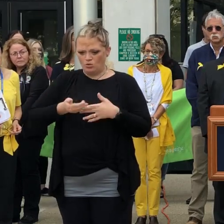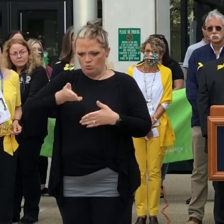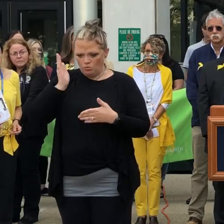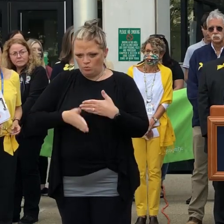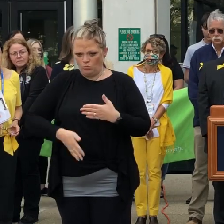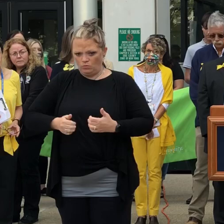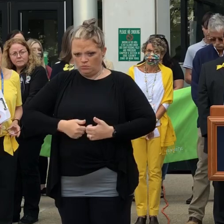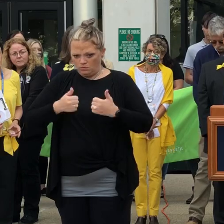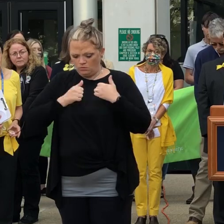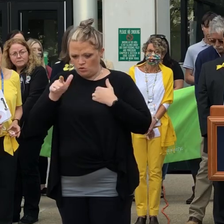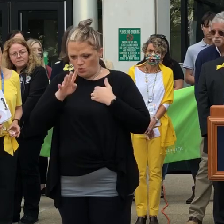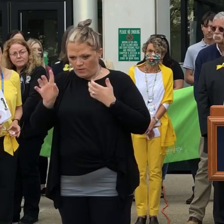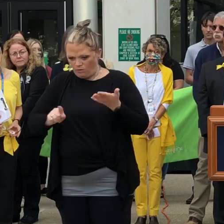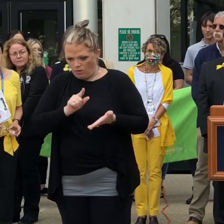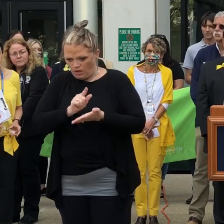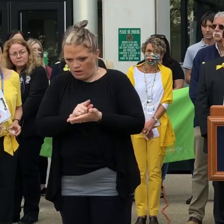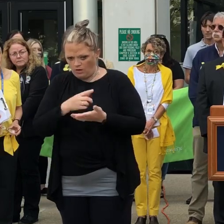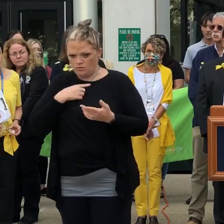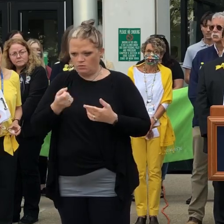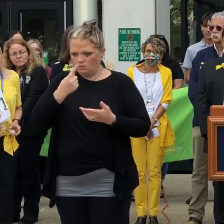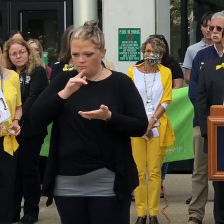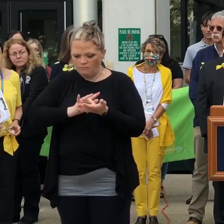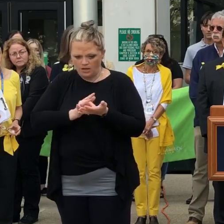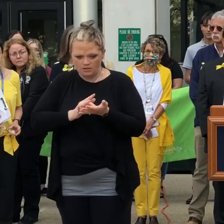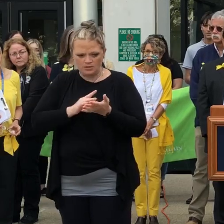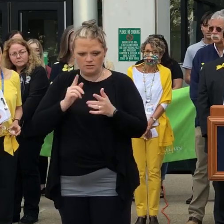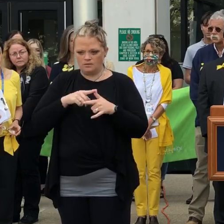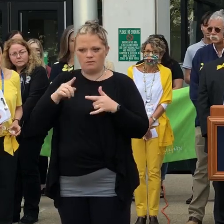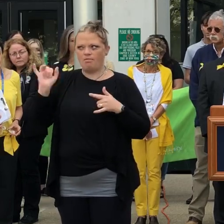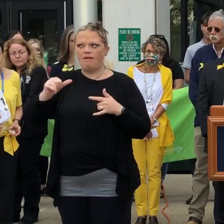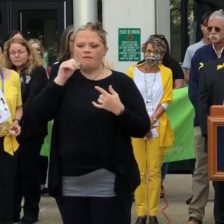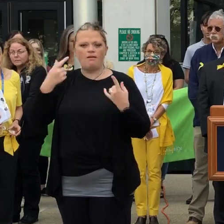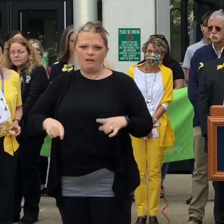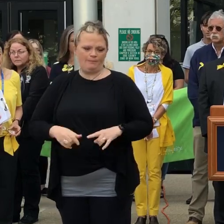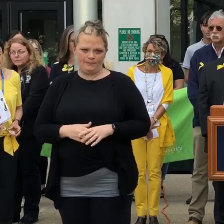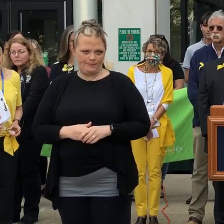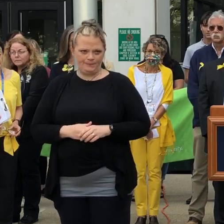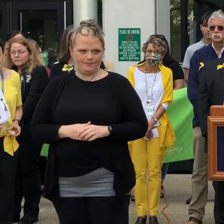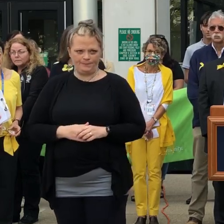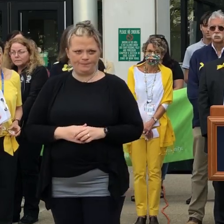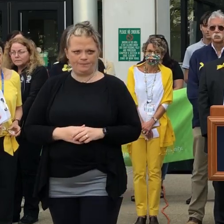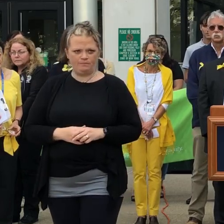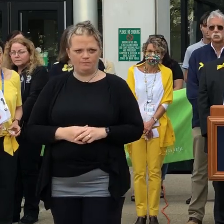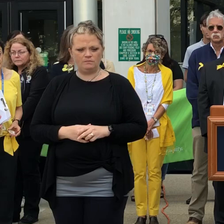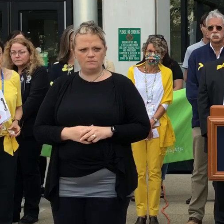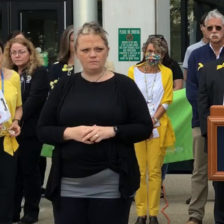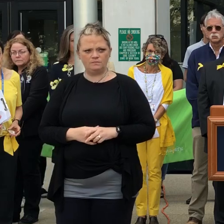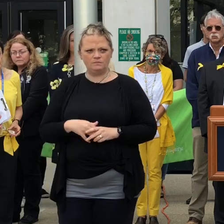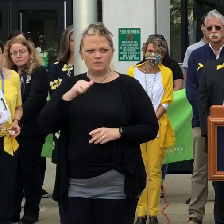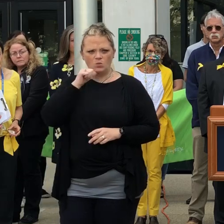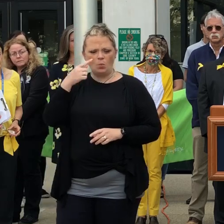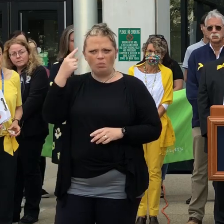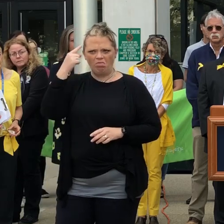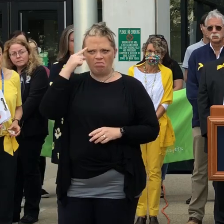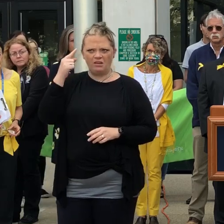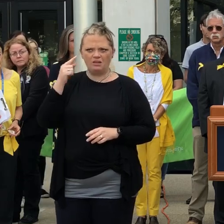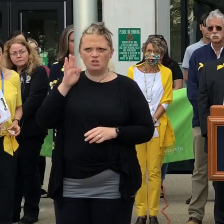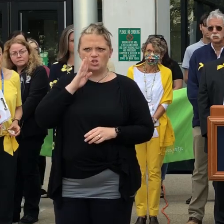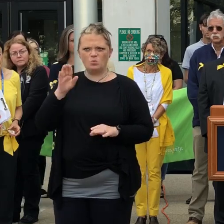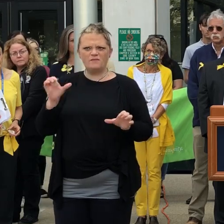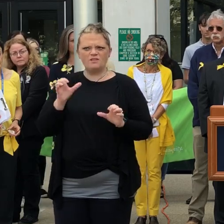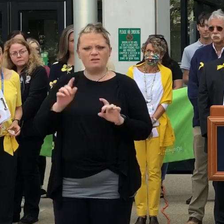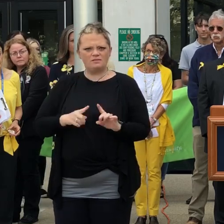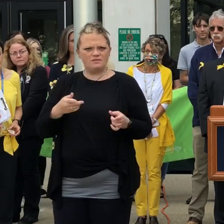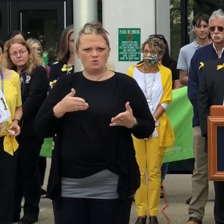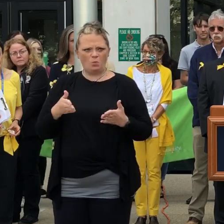hours and her medication had been straightened out, this wouldn't have happened. So I don't think she would have done it any other way. And